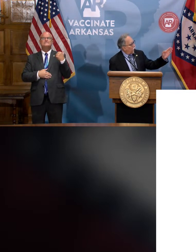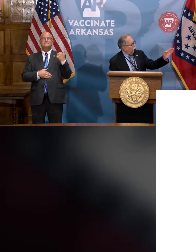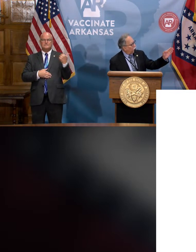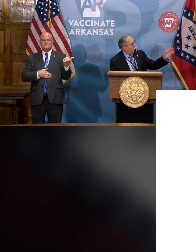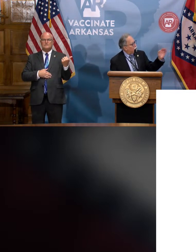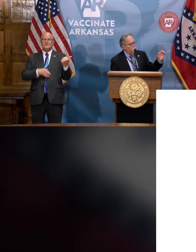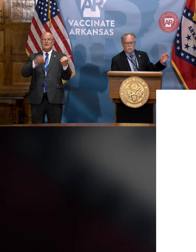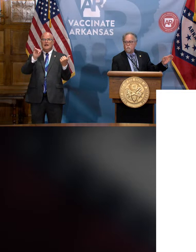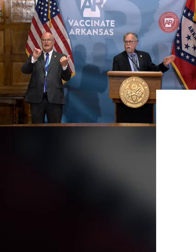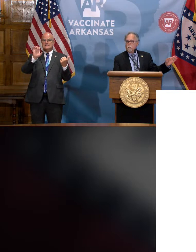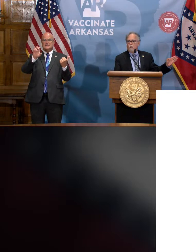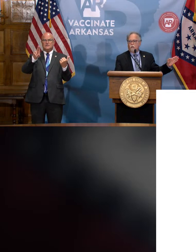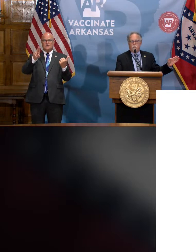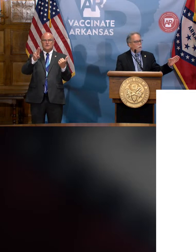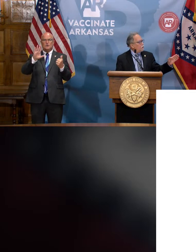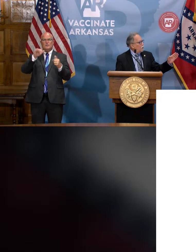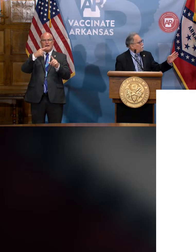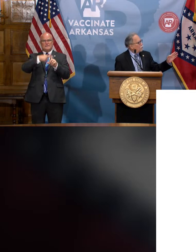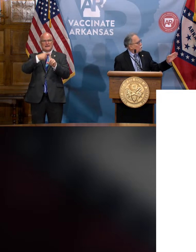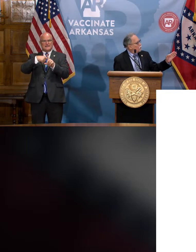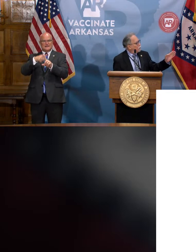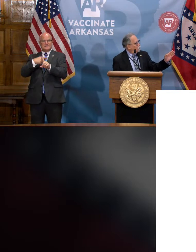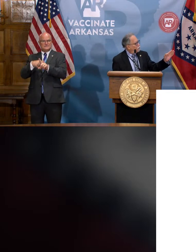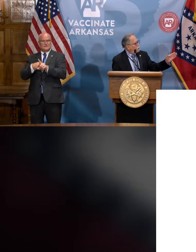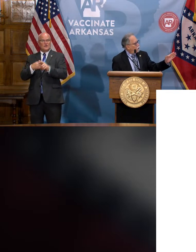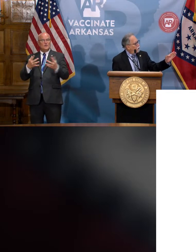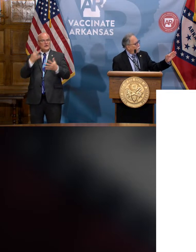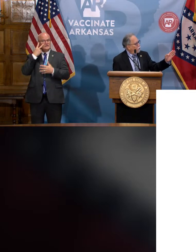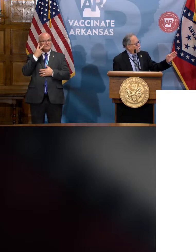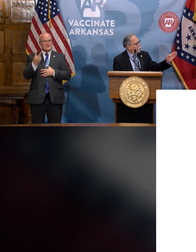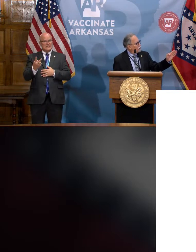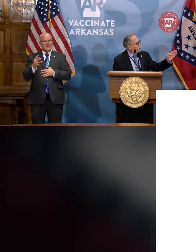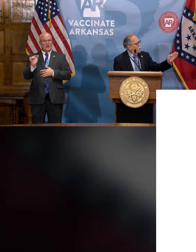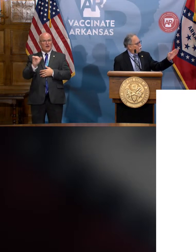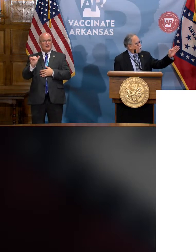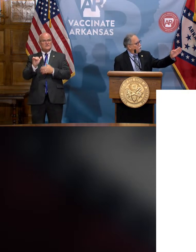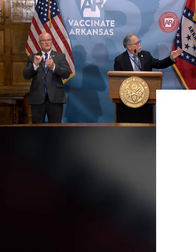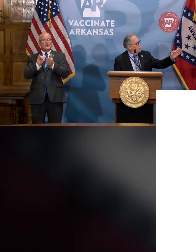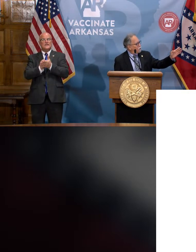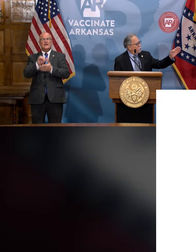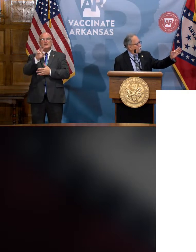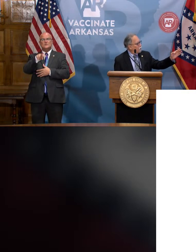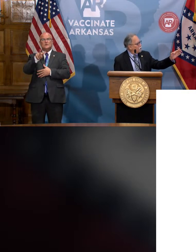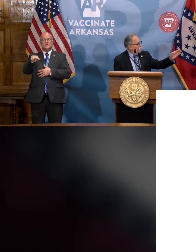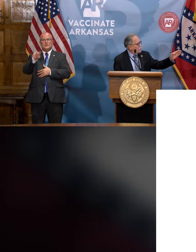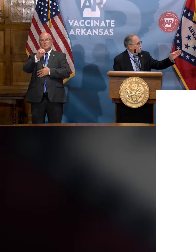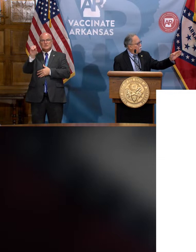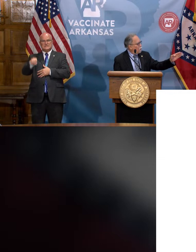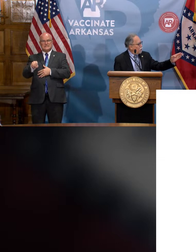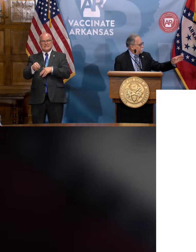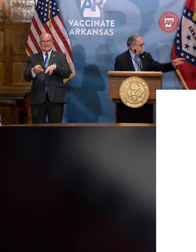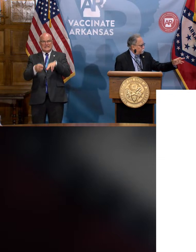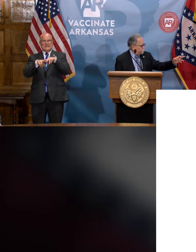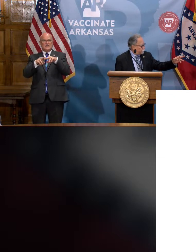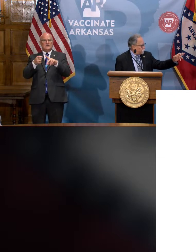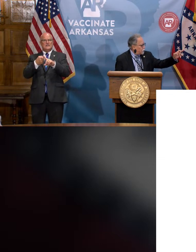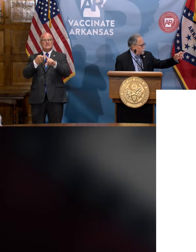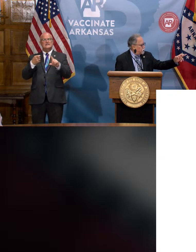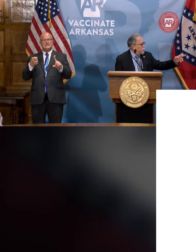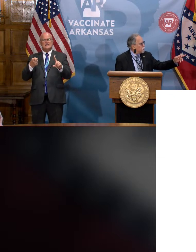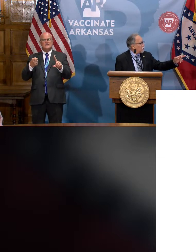the ICU admissions by month. And so what you're seeing here also is a 22% increase